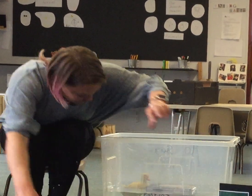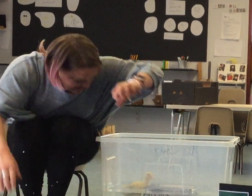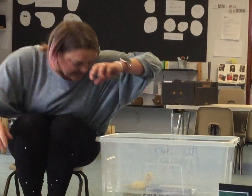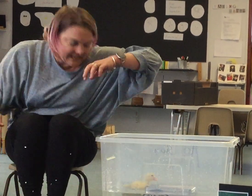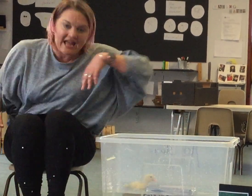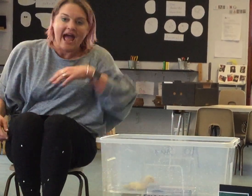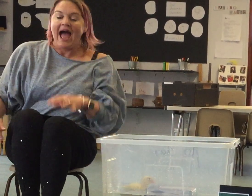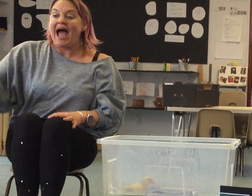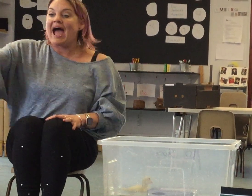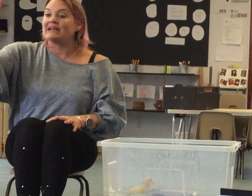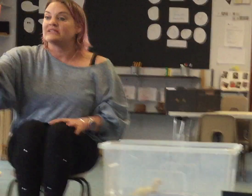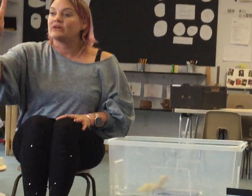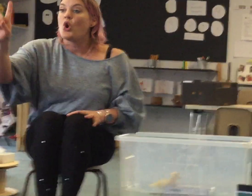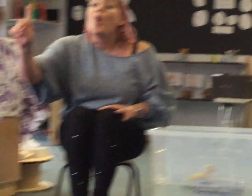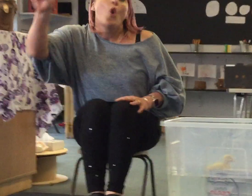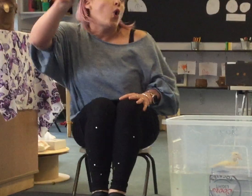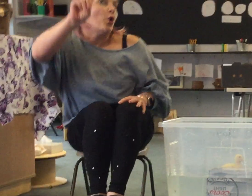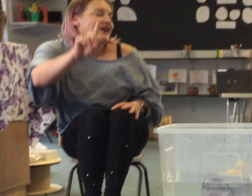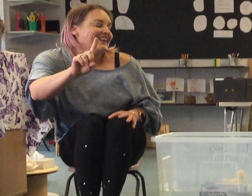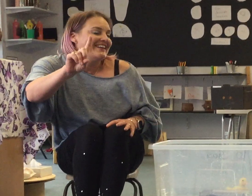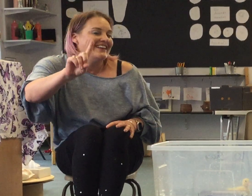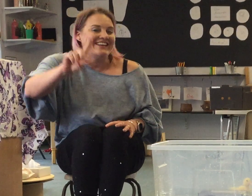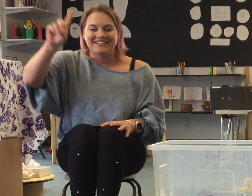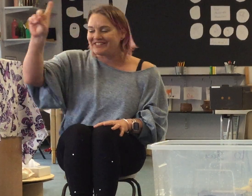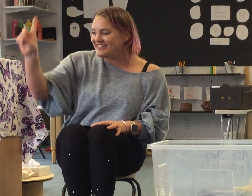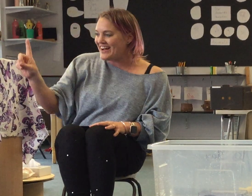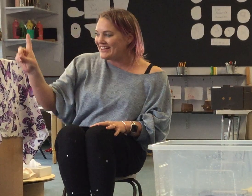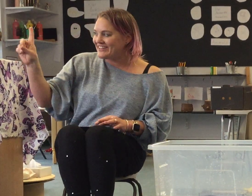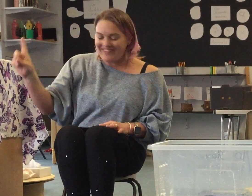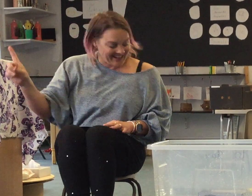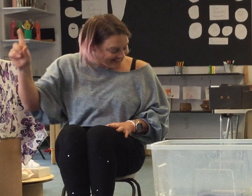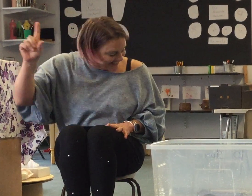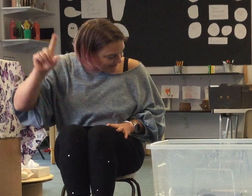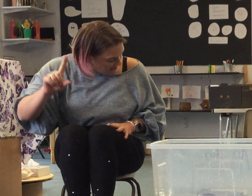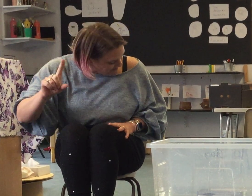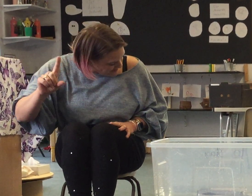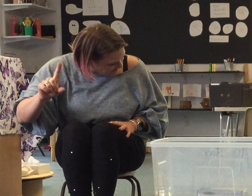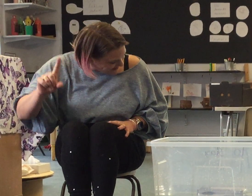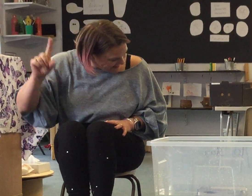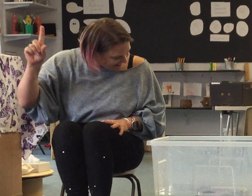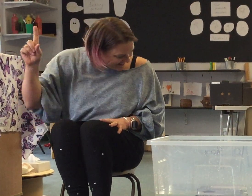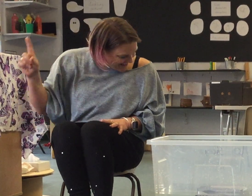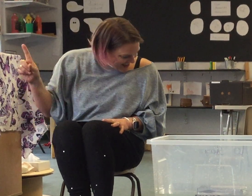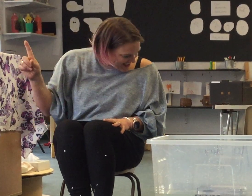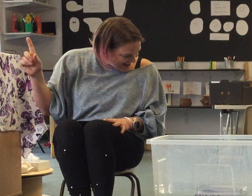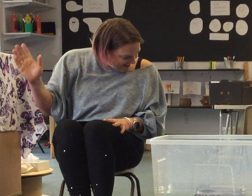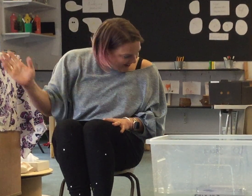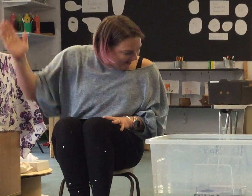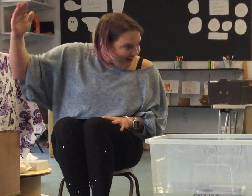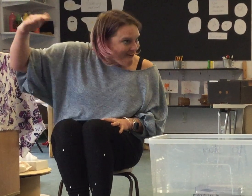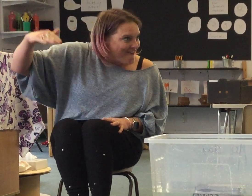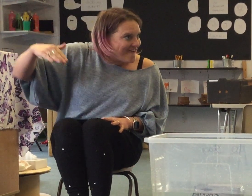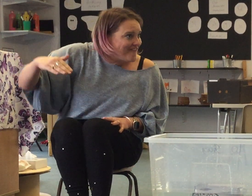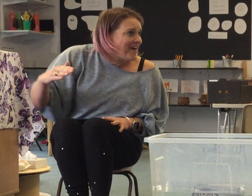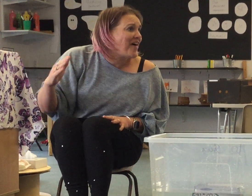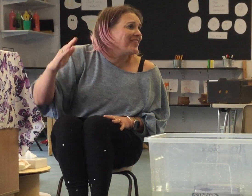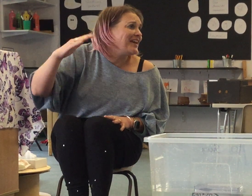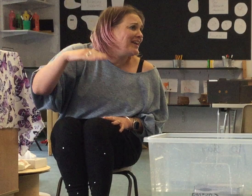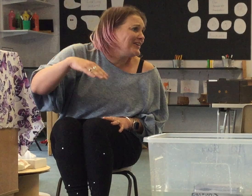One. Look up. And. One little duck went swimming one day over the